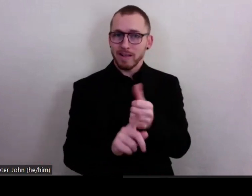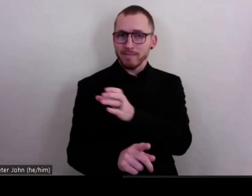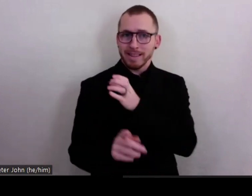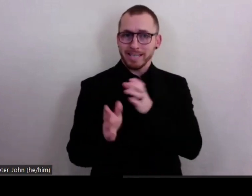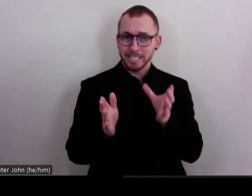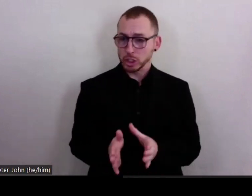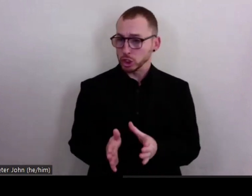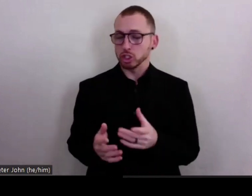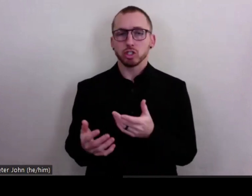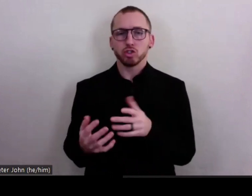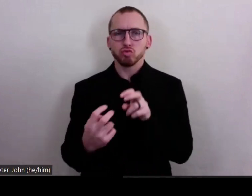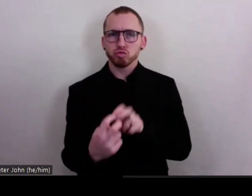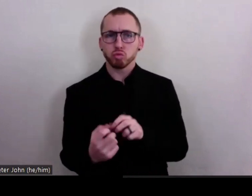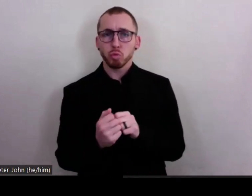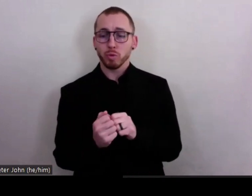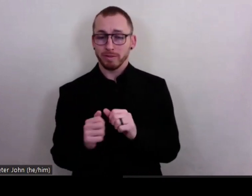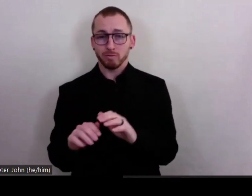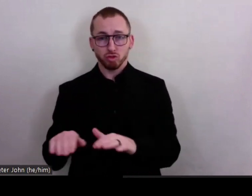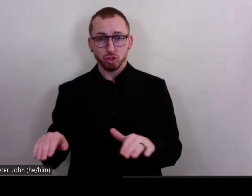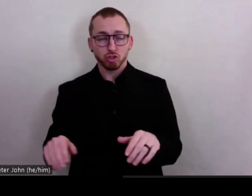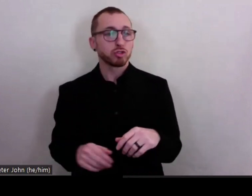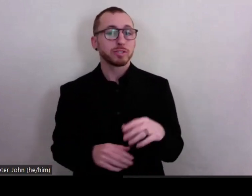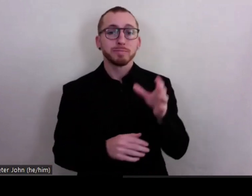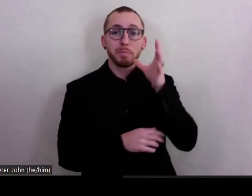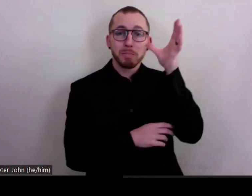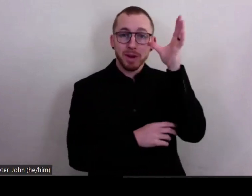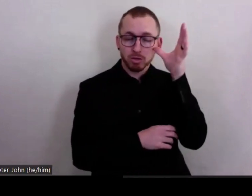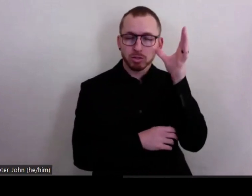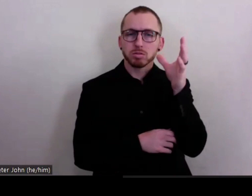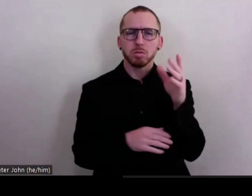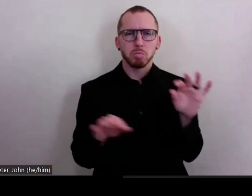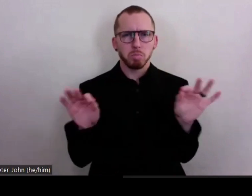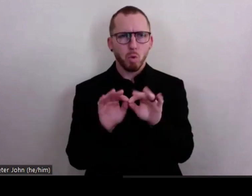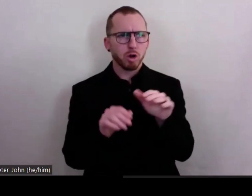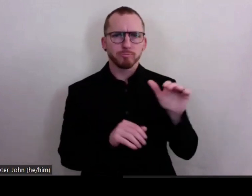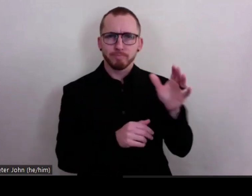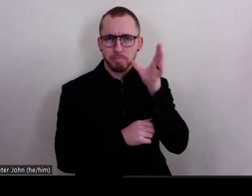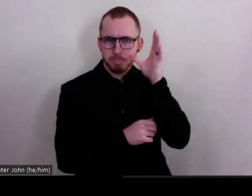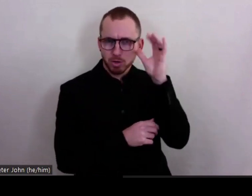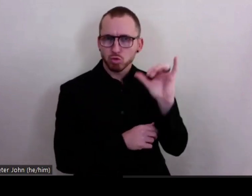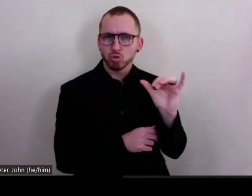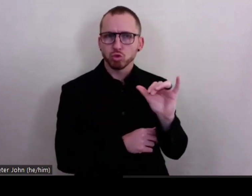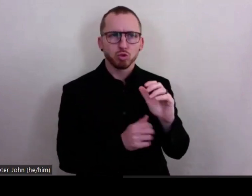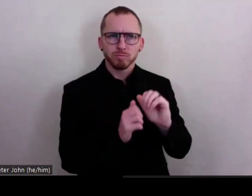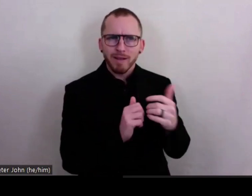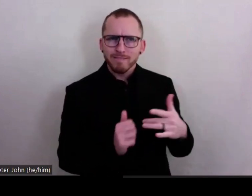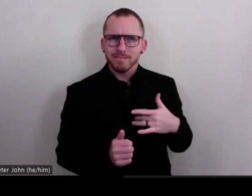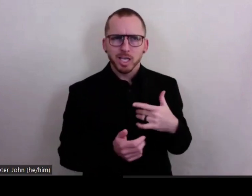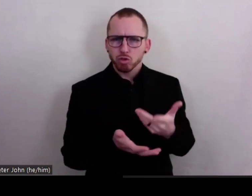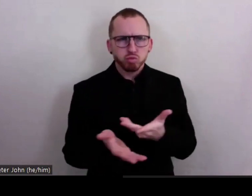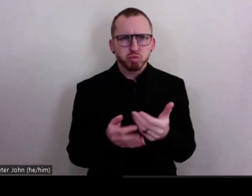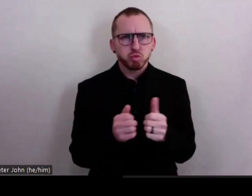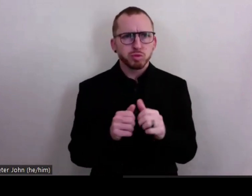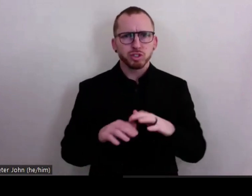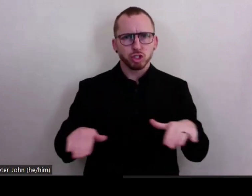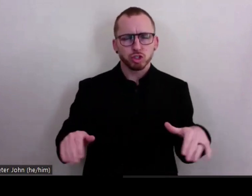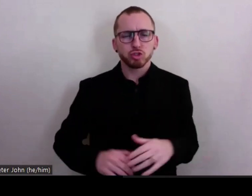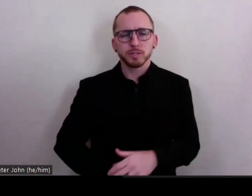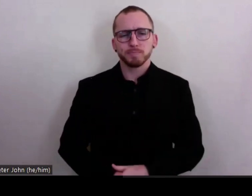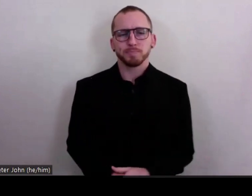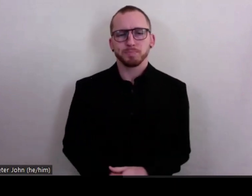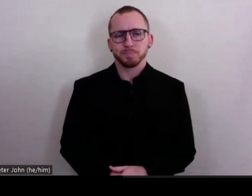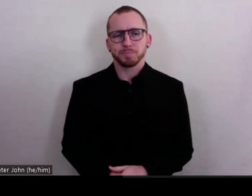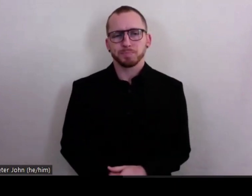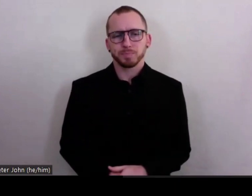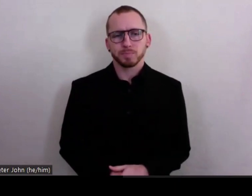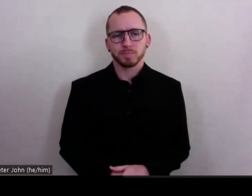or feel something, it's because I'm feeling a little bit incompetent or unsure. And so how do I get myself to a place where I can be the